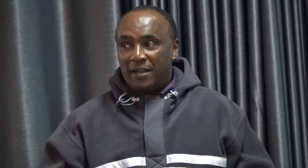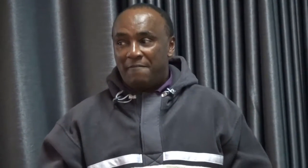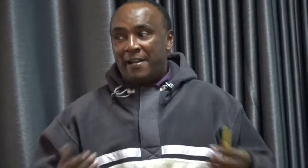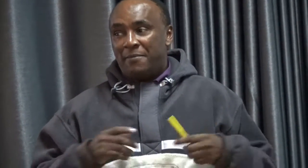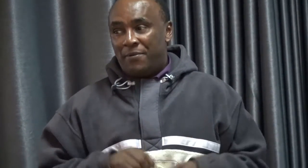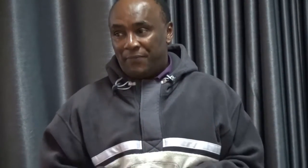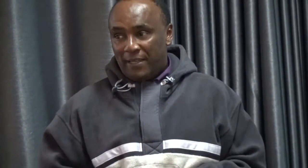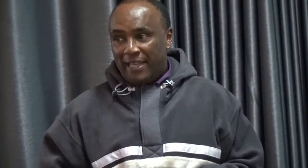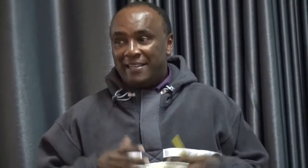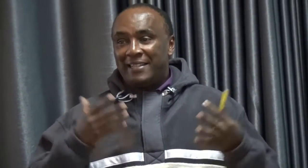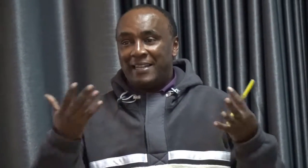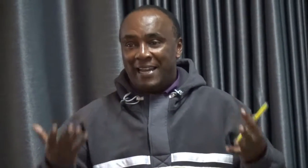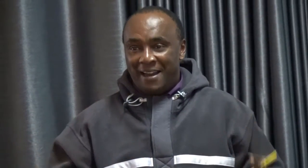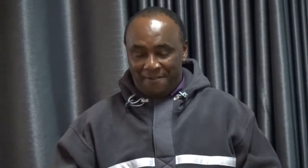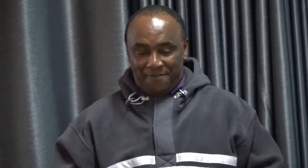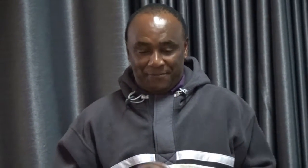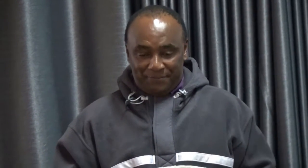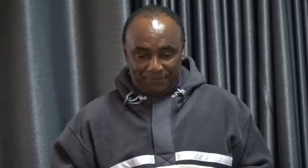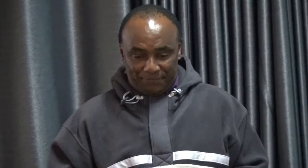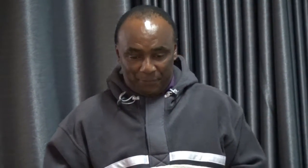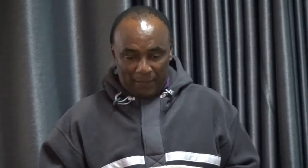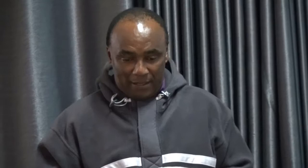always available? Is it enough?